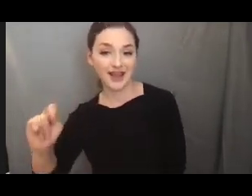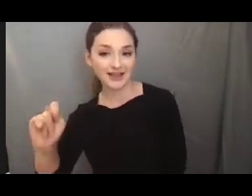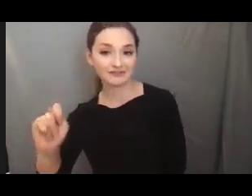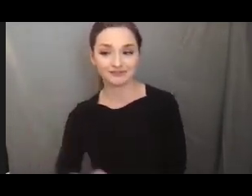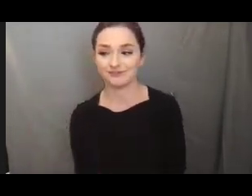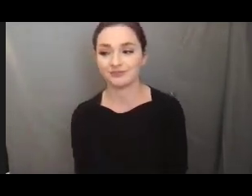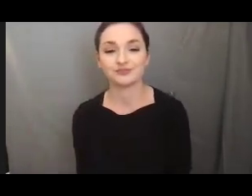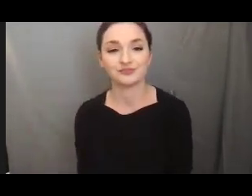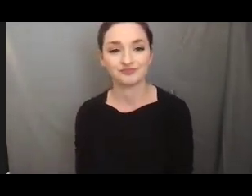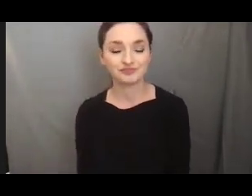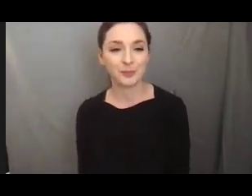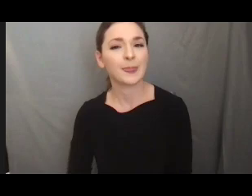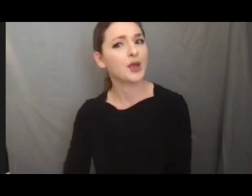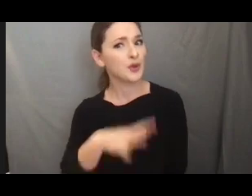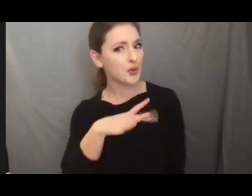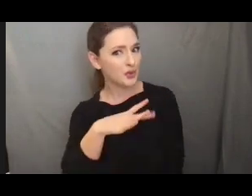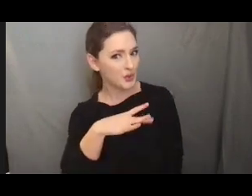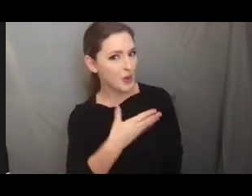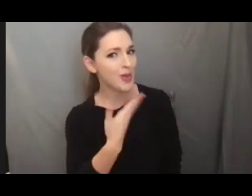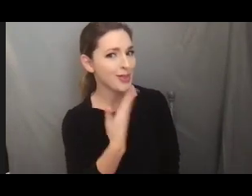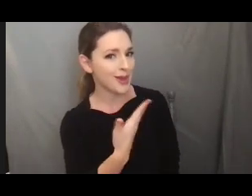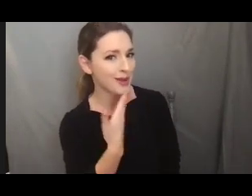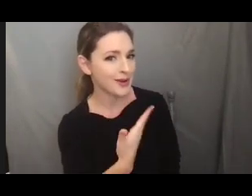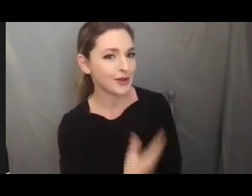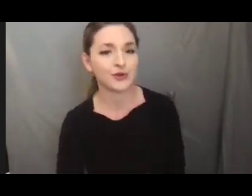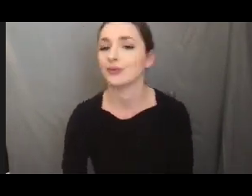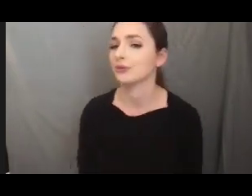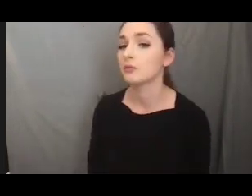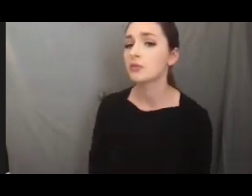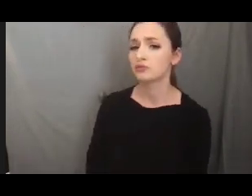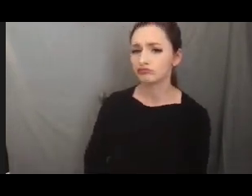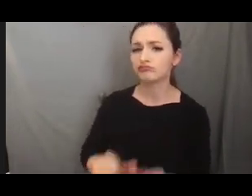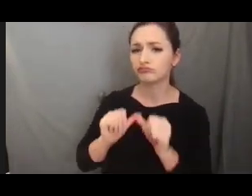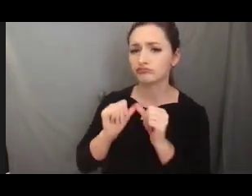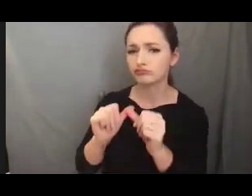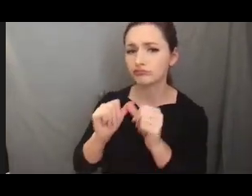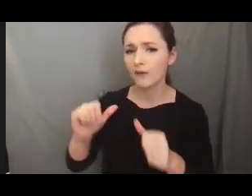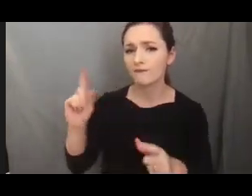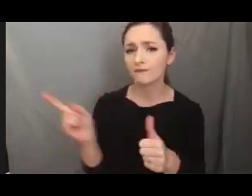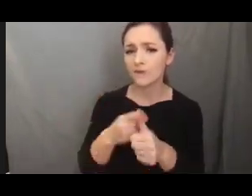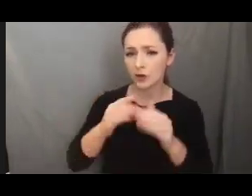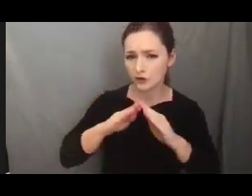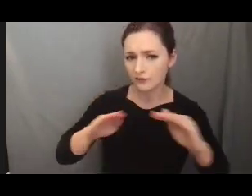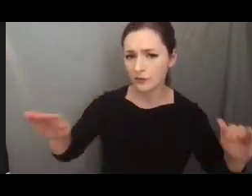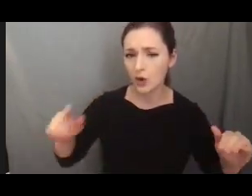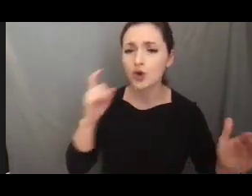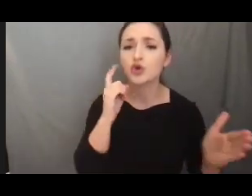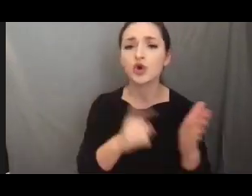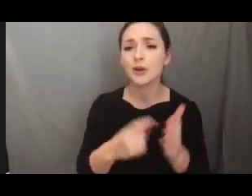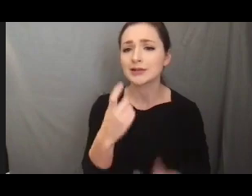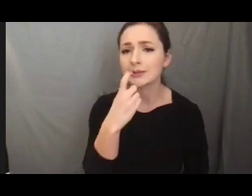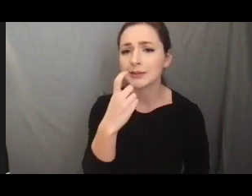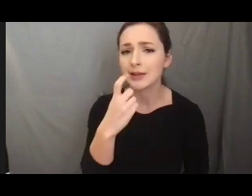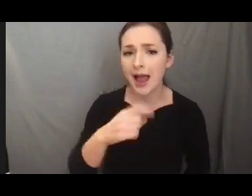Very cool. Thank you. Okay, now as we move along on this first floor, in the glass casings here, this is the